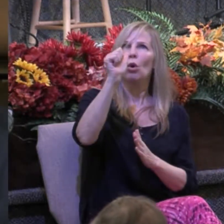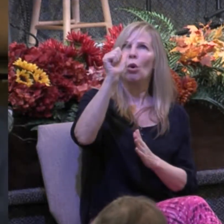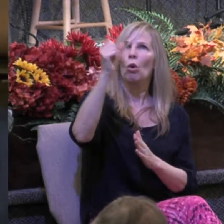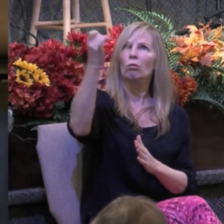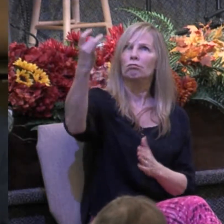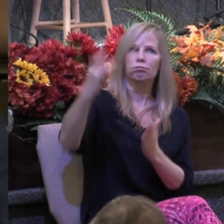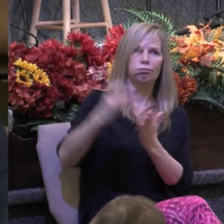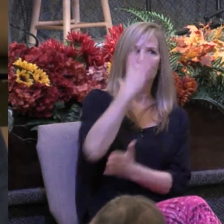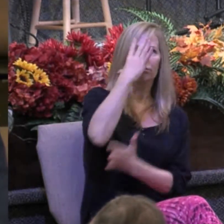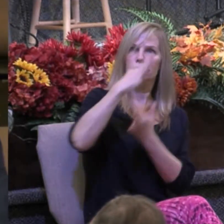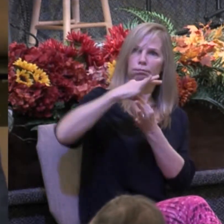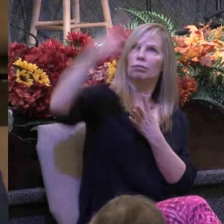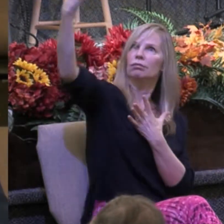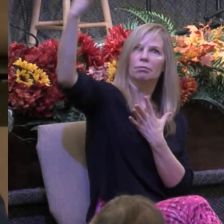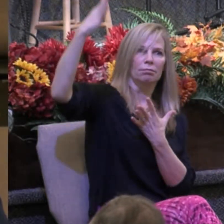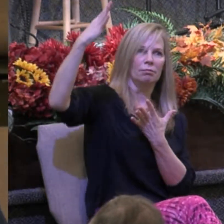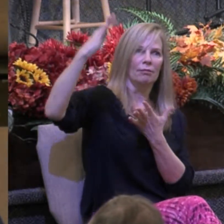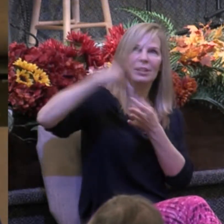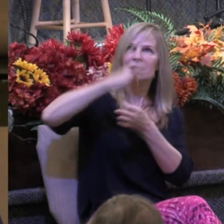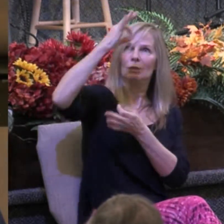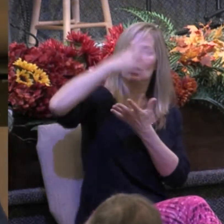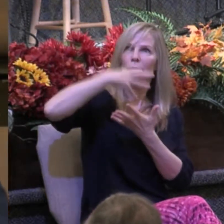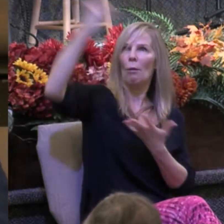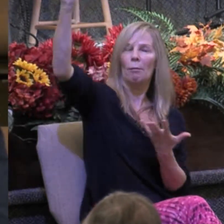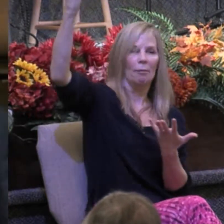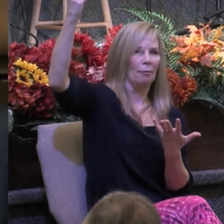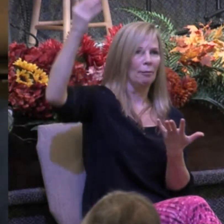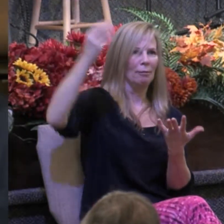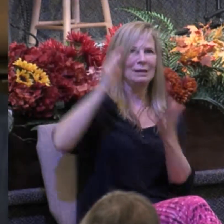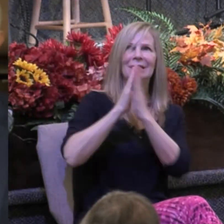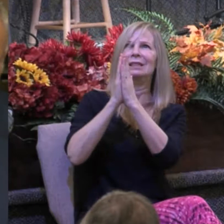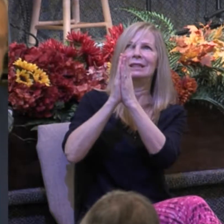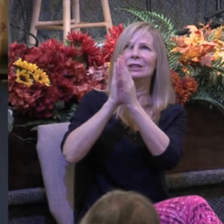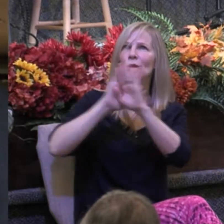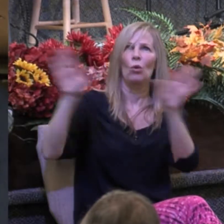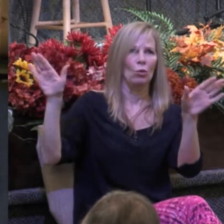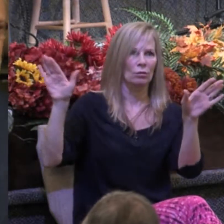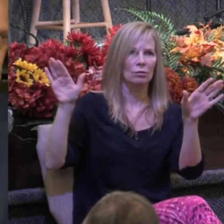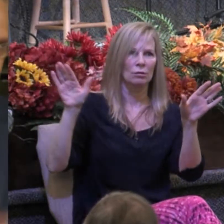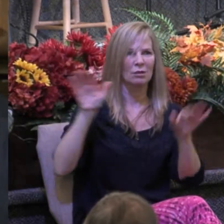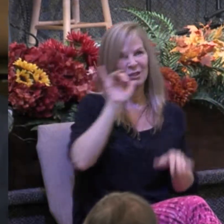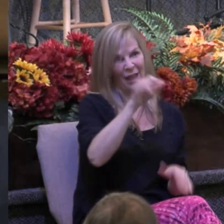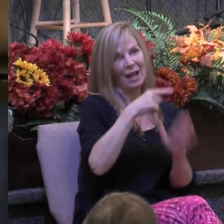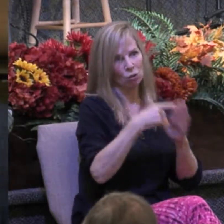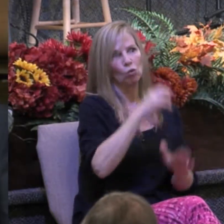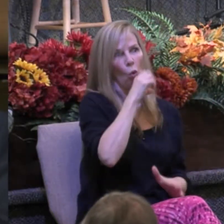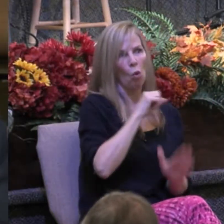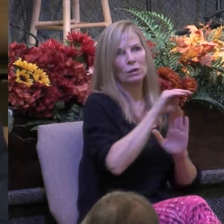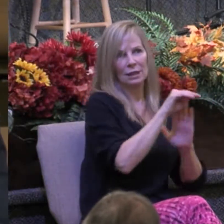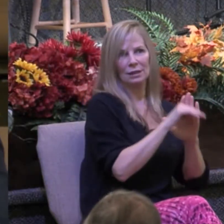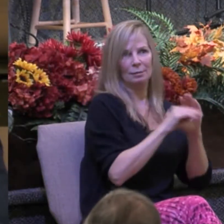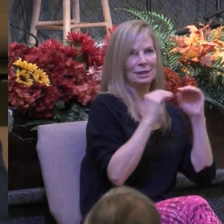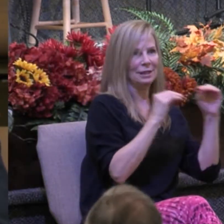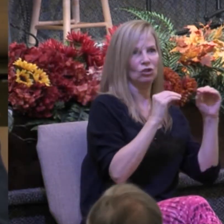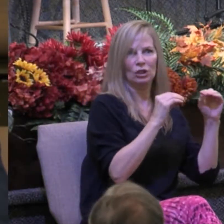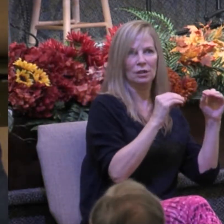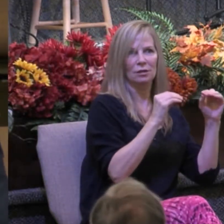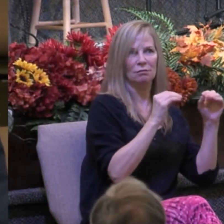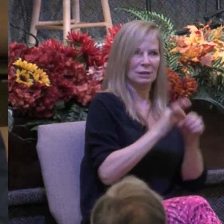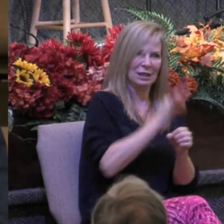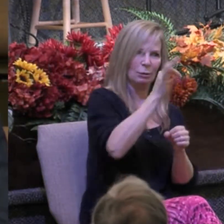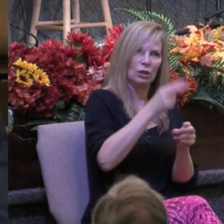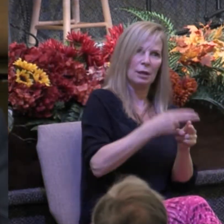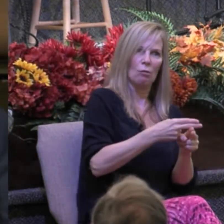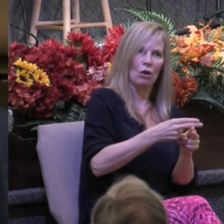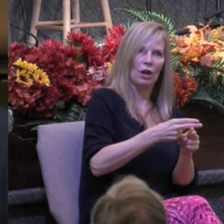do not take your Holy Spirit away from me." That's reflective of the Old Testament teaching on the